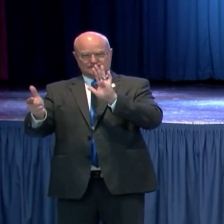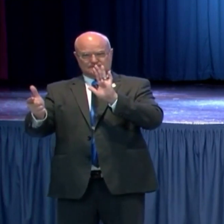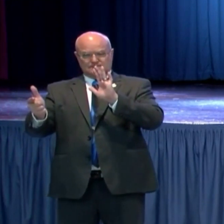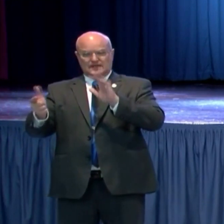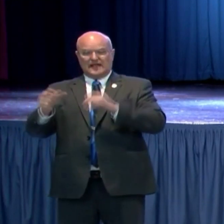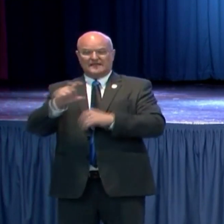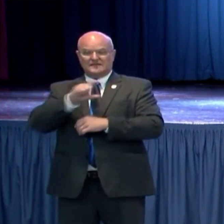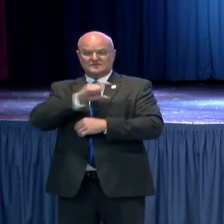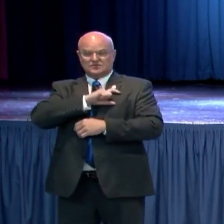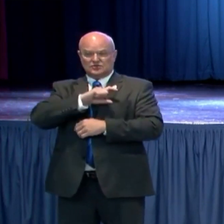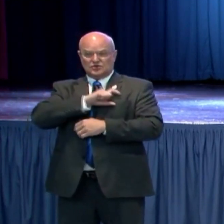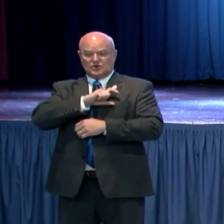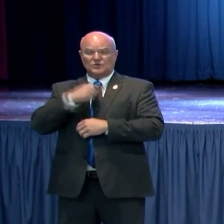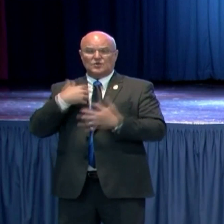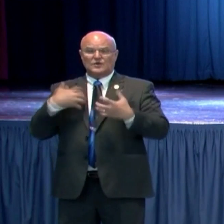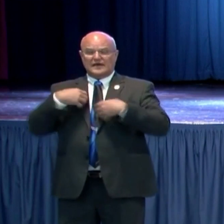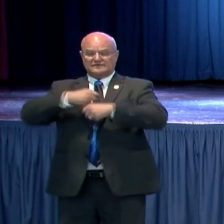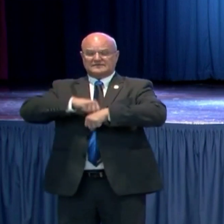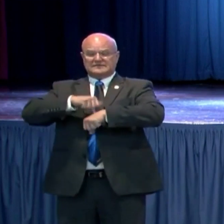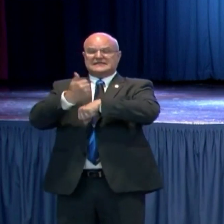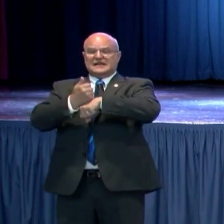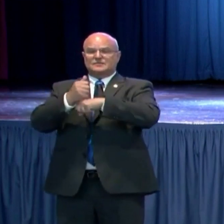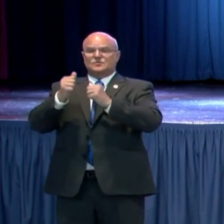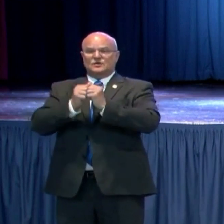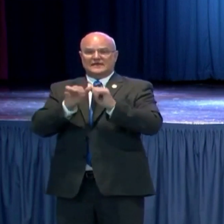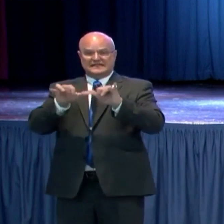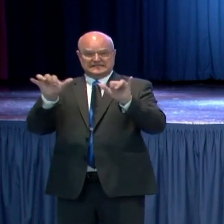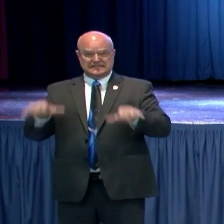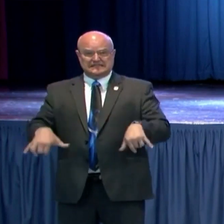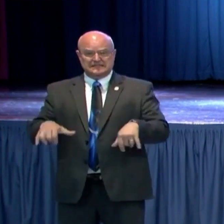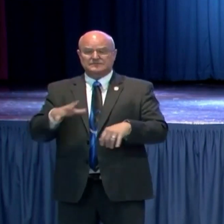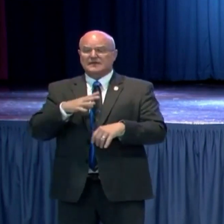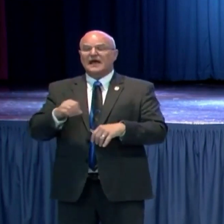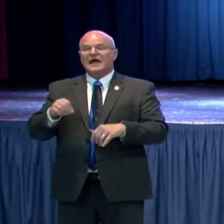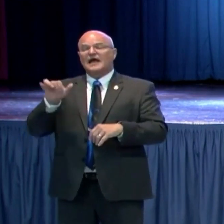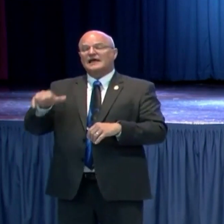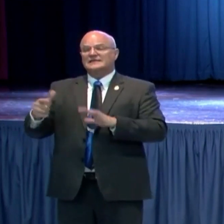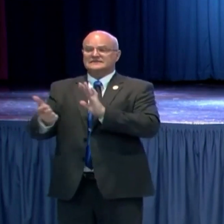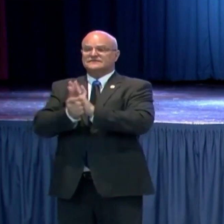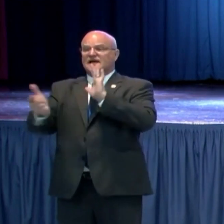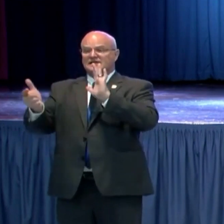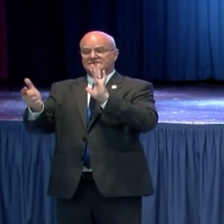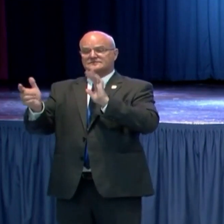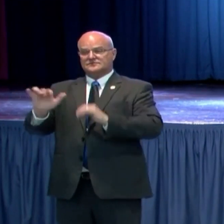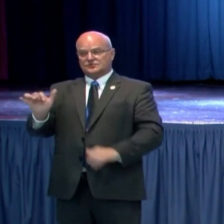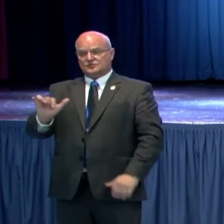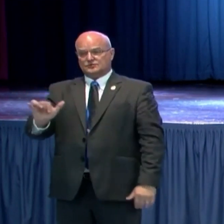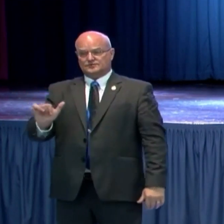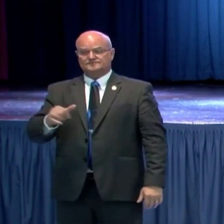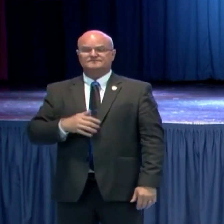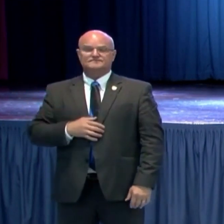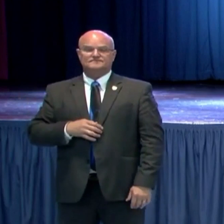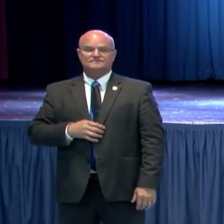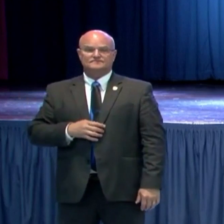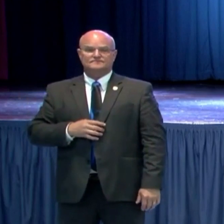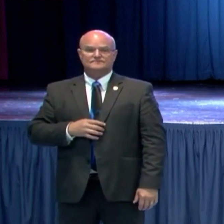the security that we want to have in place on these systems, and it would be a violation of the law as well, I would